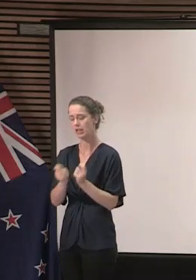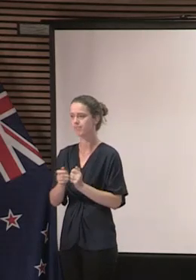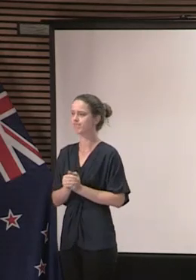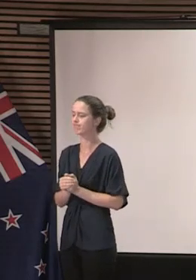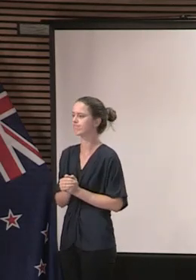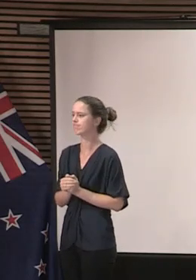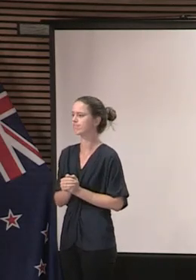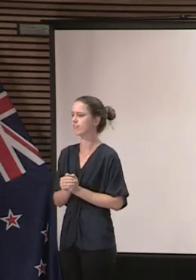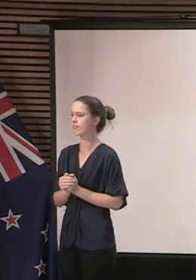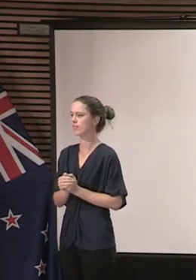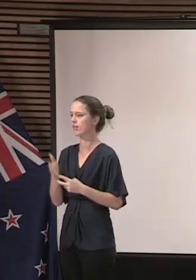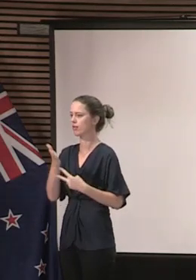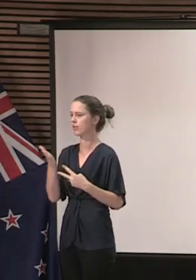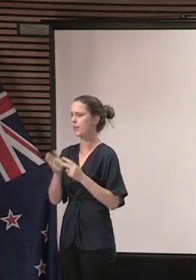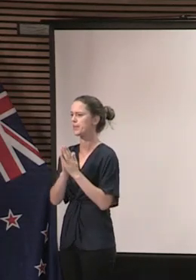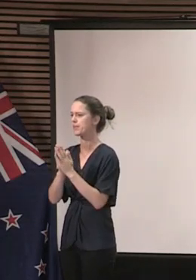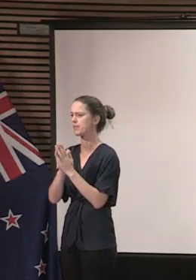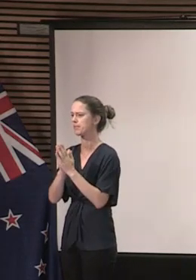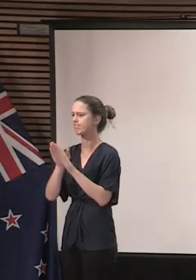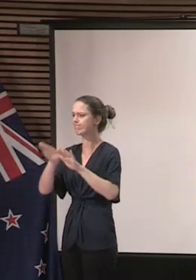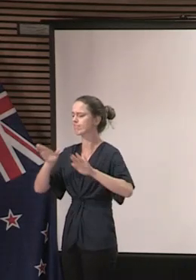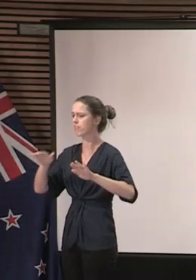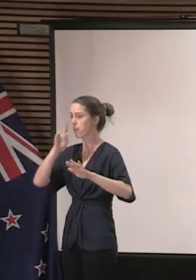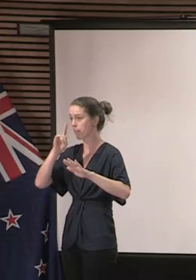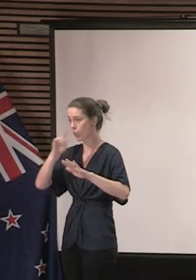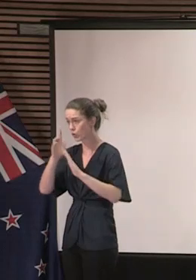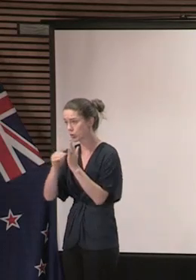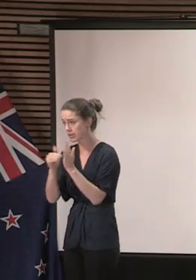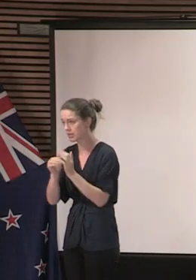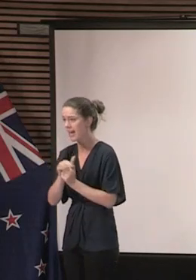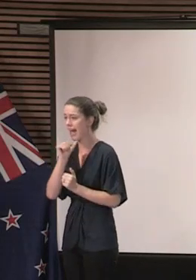I could make two pleas to members of the public, if